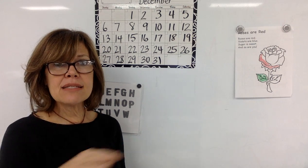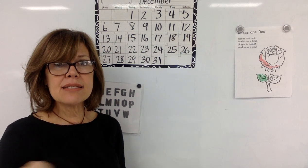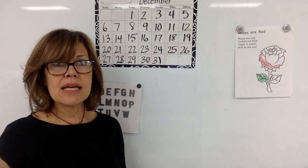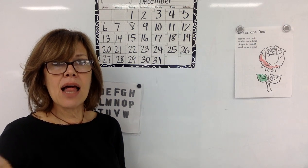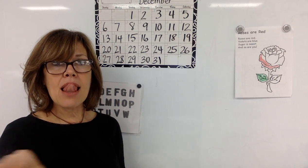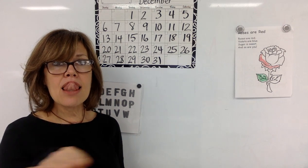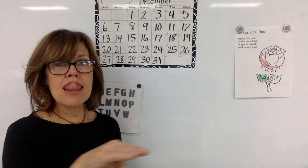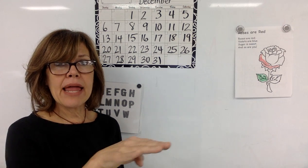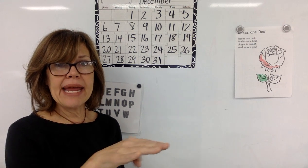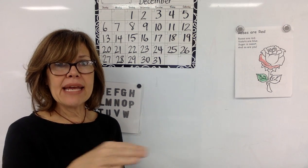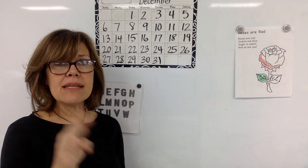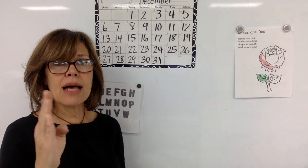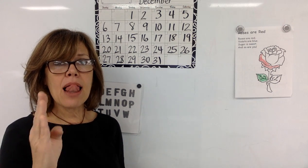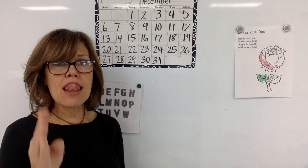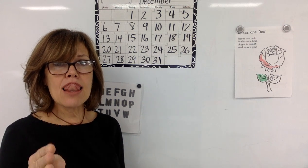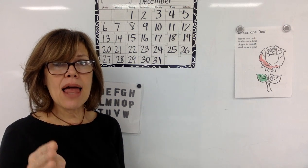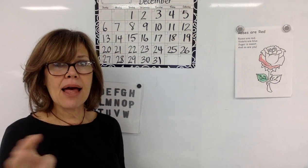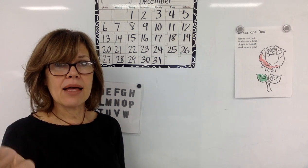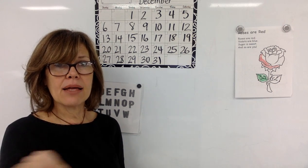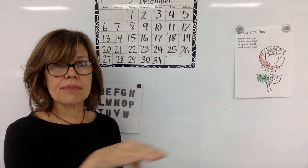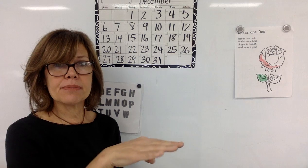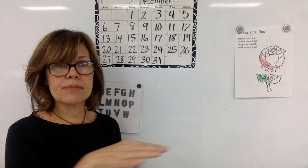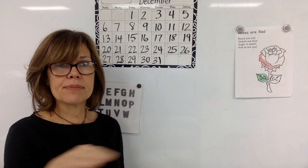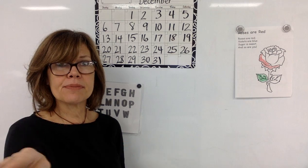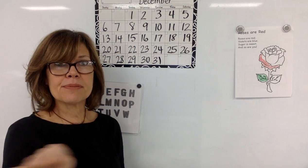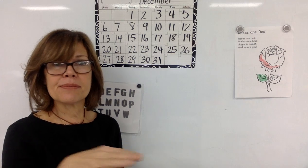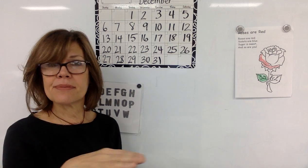Lost, land, la.